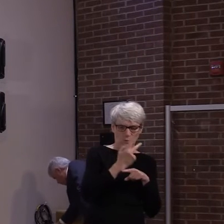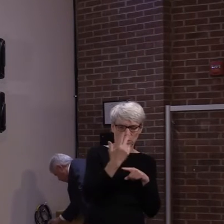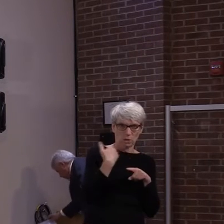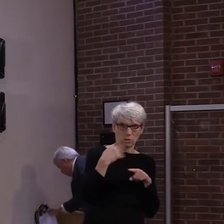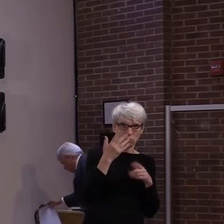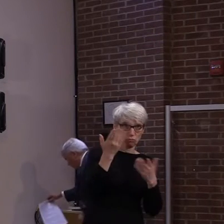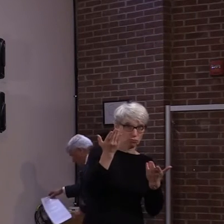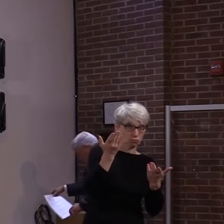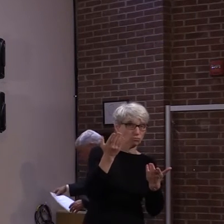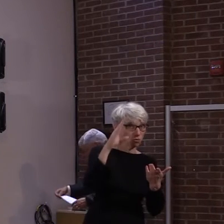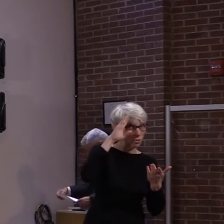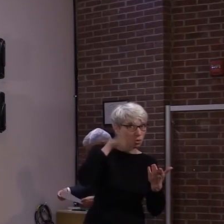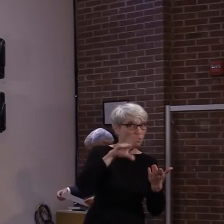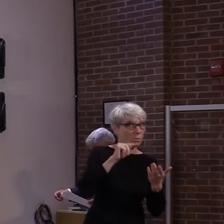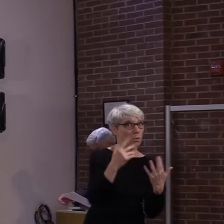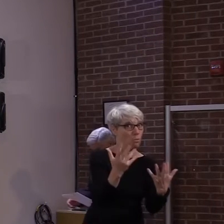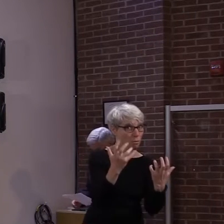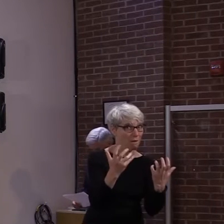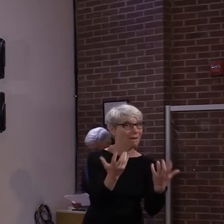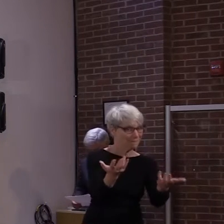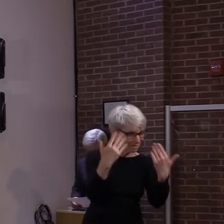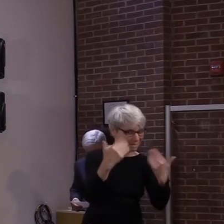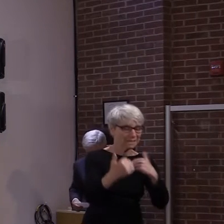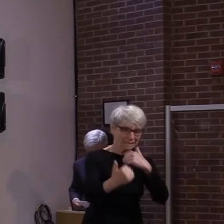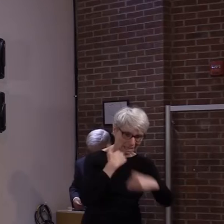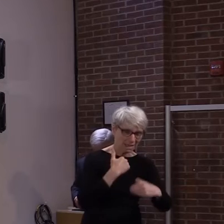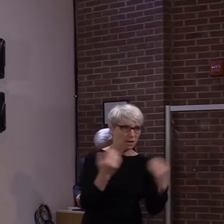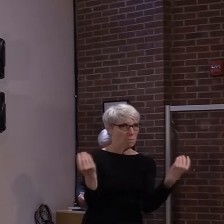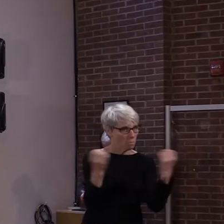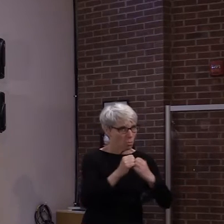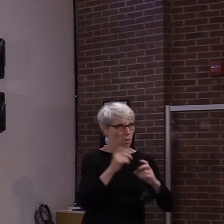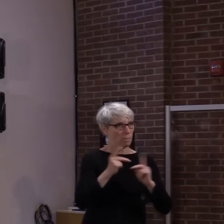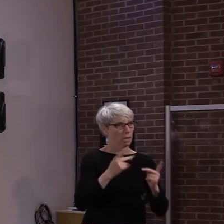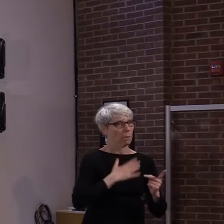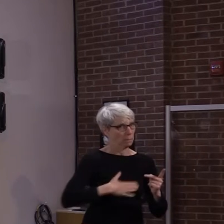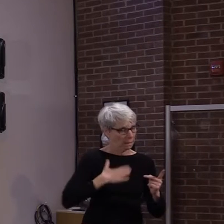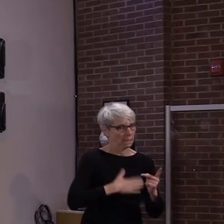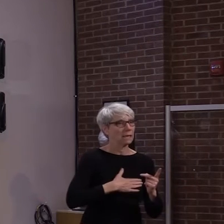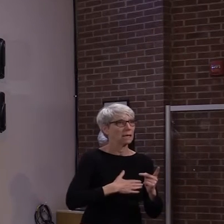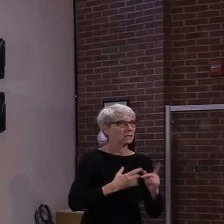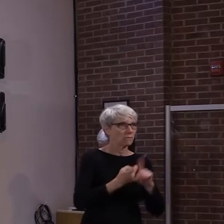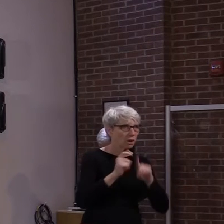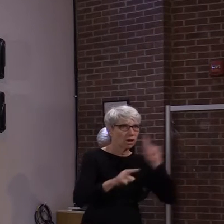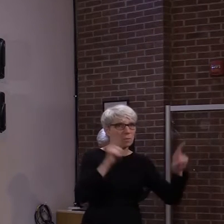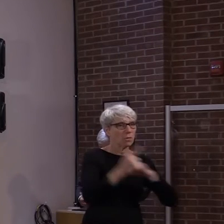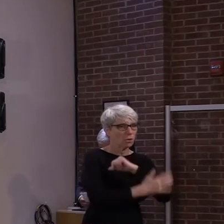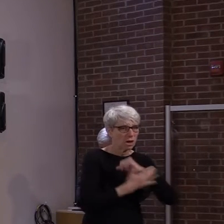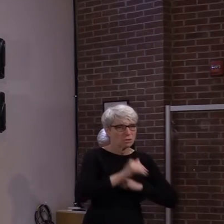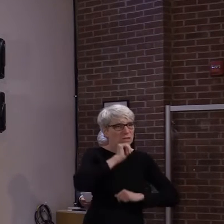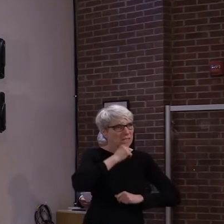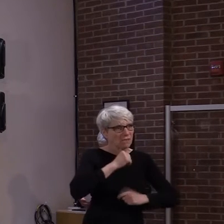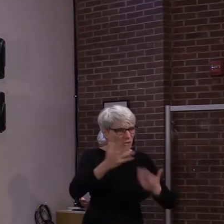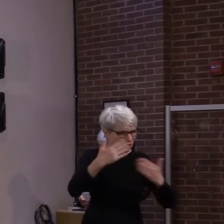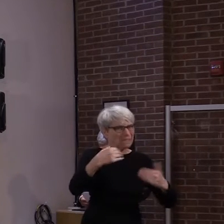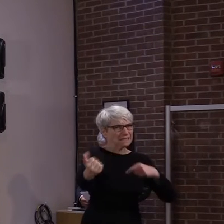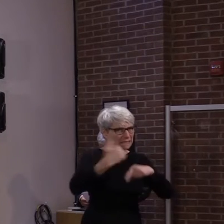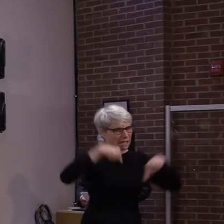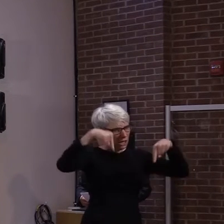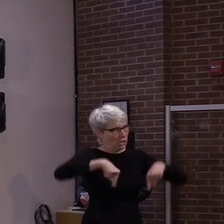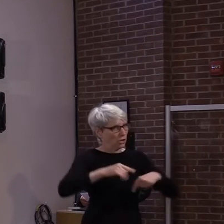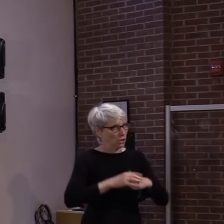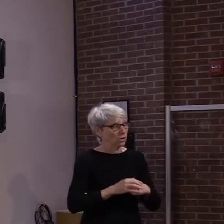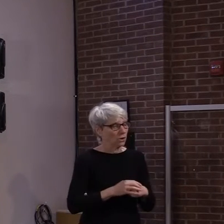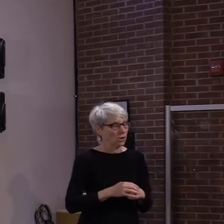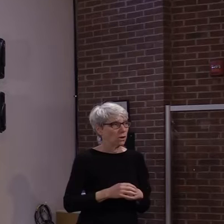sure that they knew that we were here and ready, willing, and able. So we've reached out to them again. Do you expect to raise